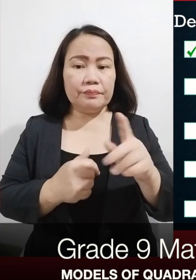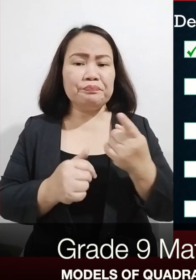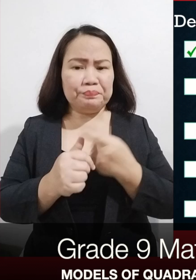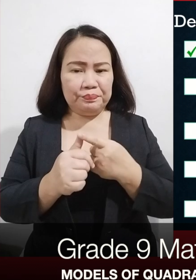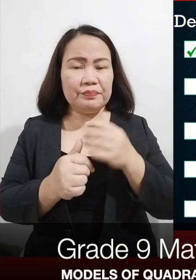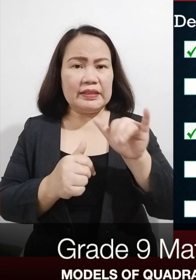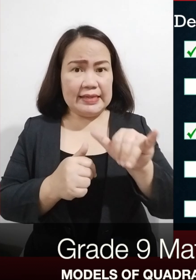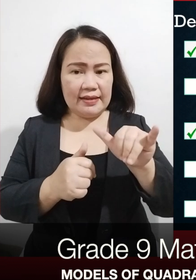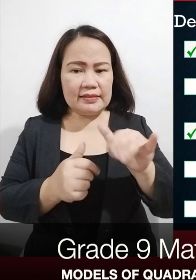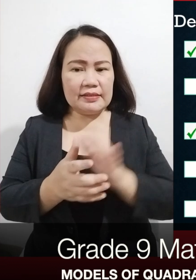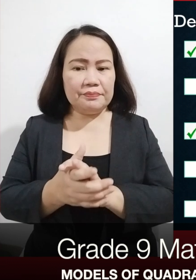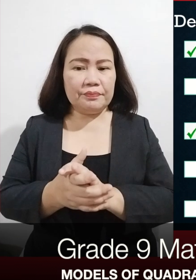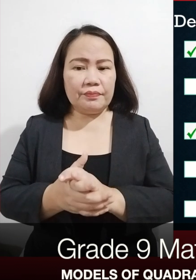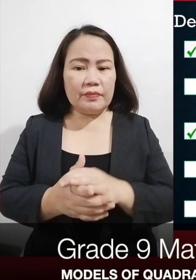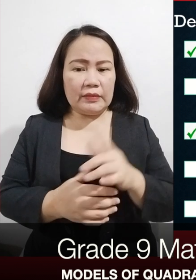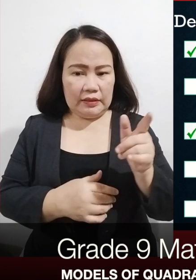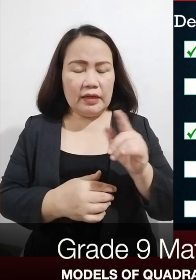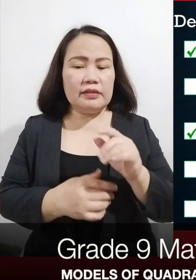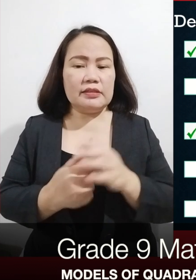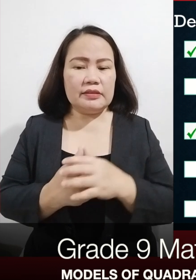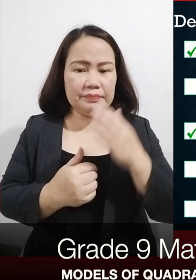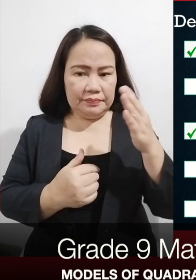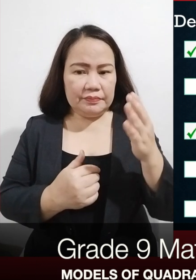function. This one,